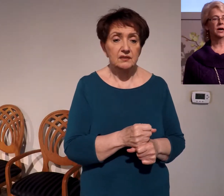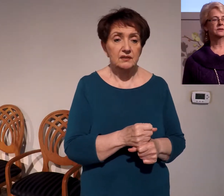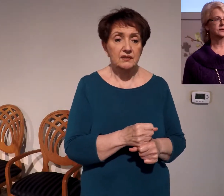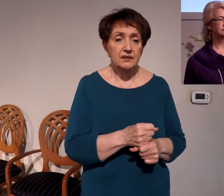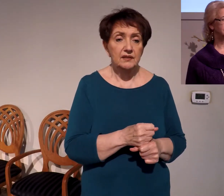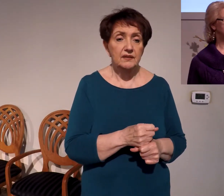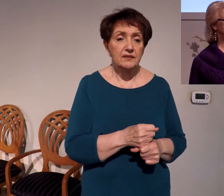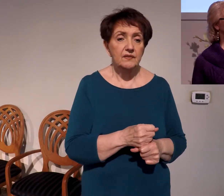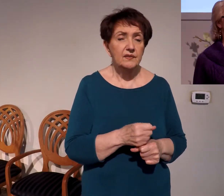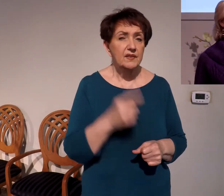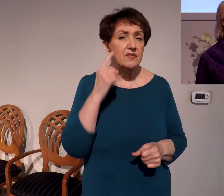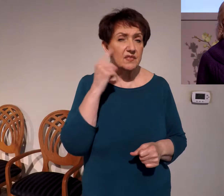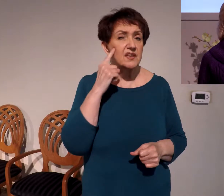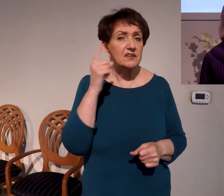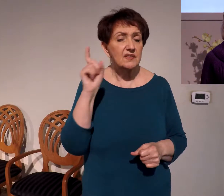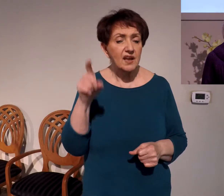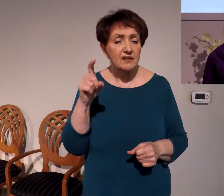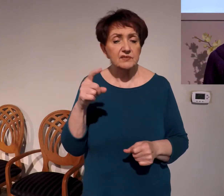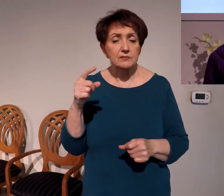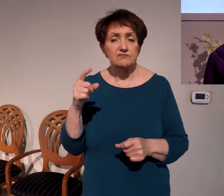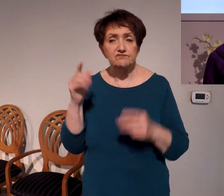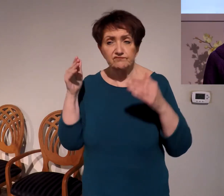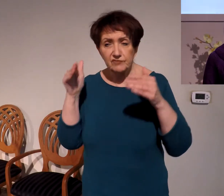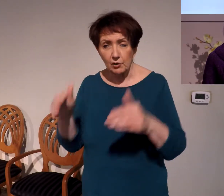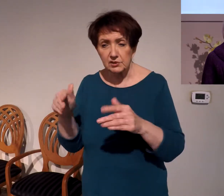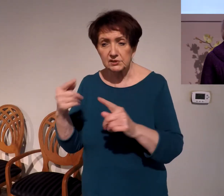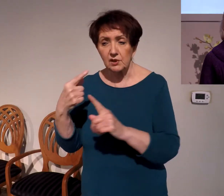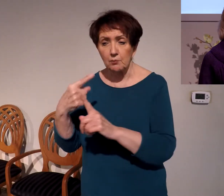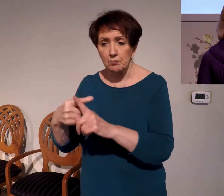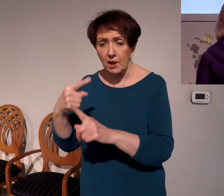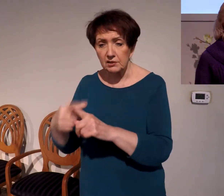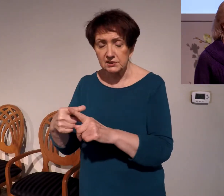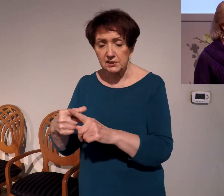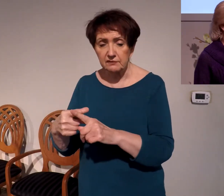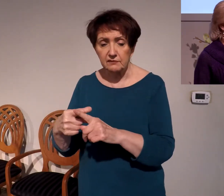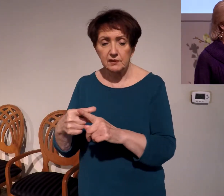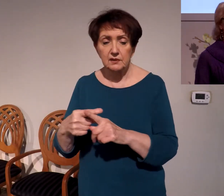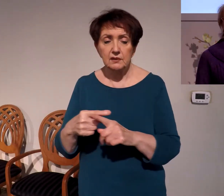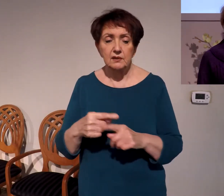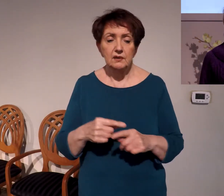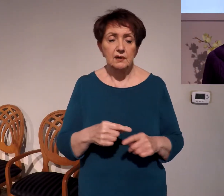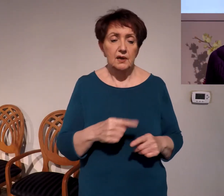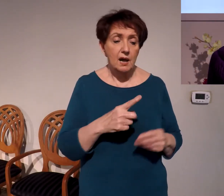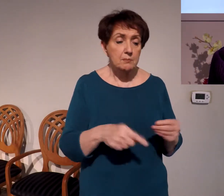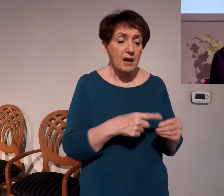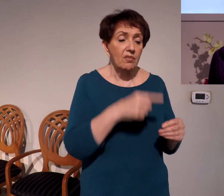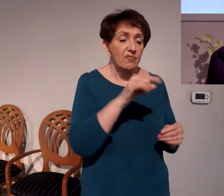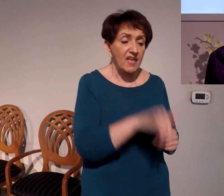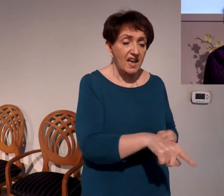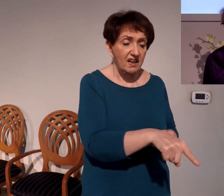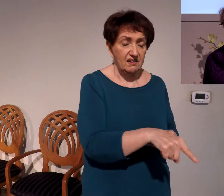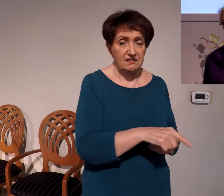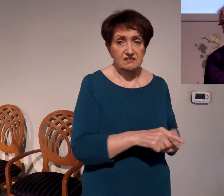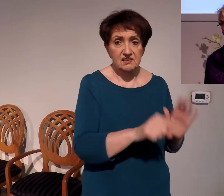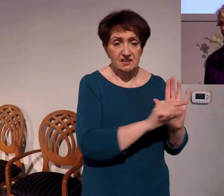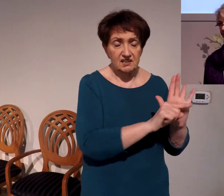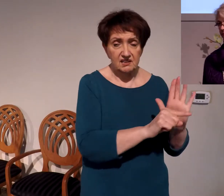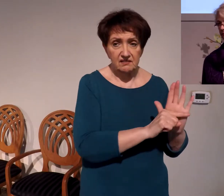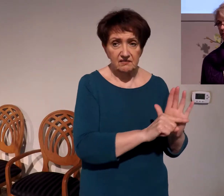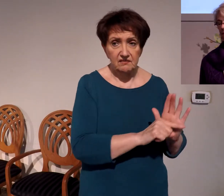something positive in the thing they are anxious or stressed about. I do not necessarily think that's